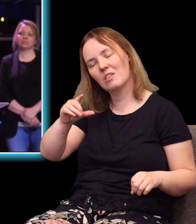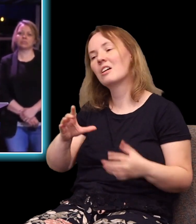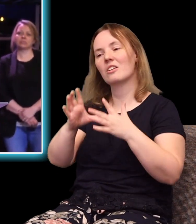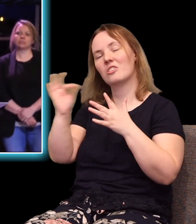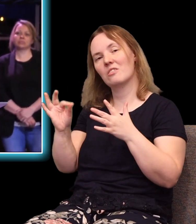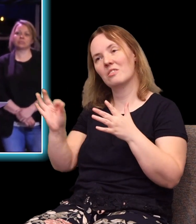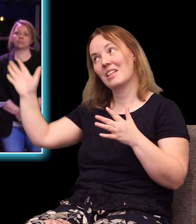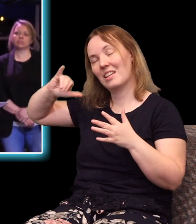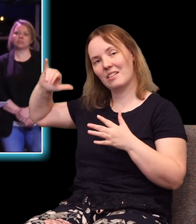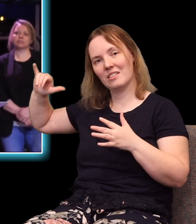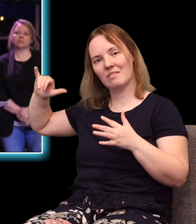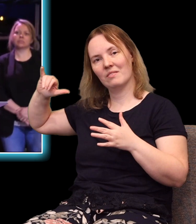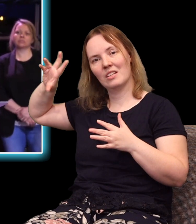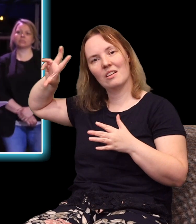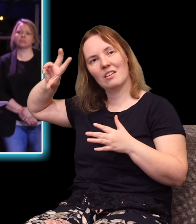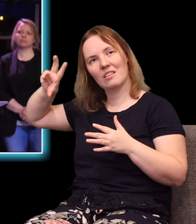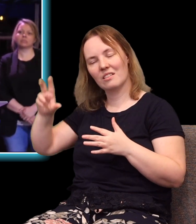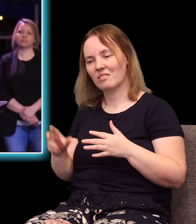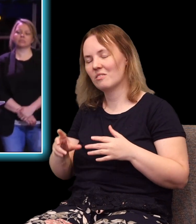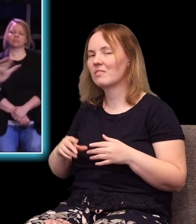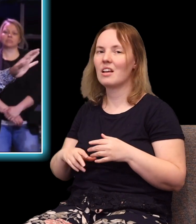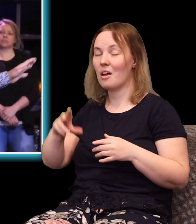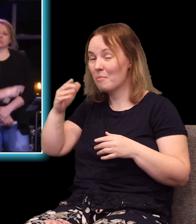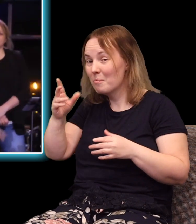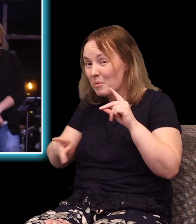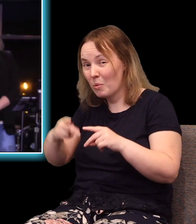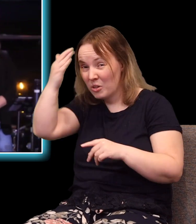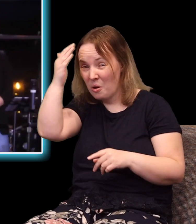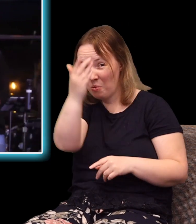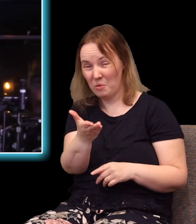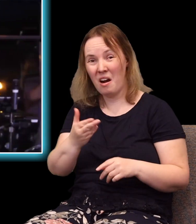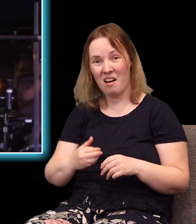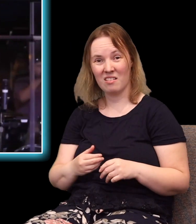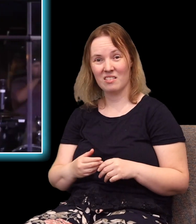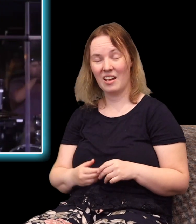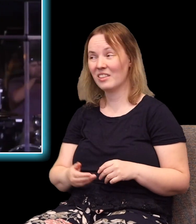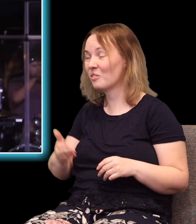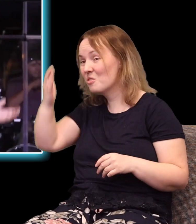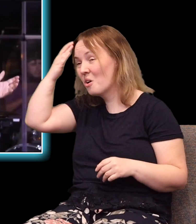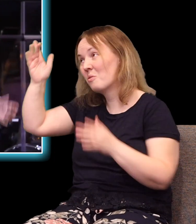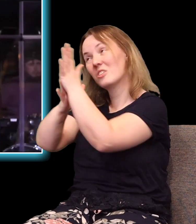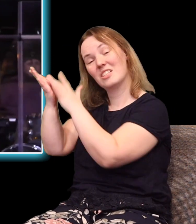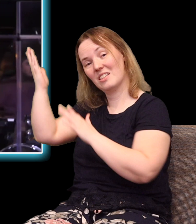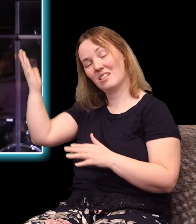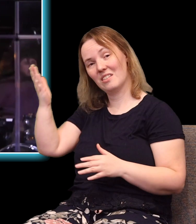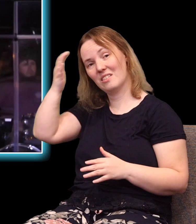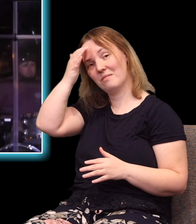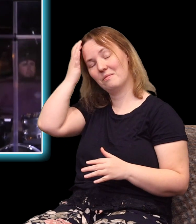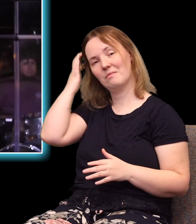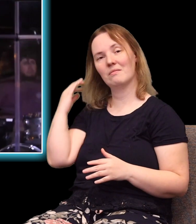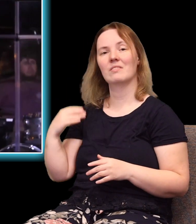you choose likeness. Oh, nobody will, there will be no mixed message. People will know who you are. They will know who Jesus